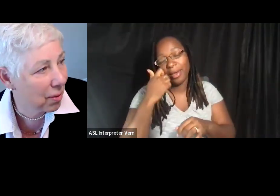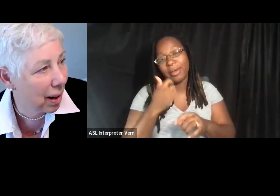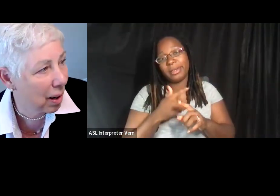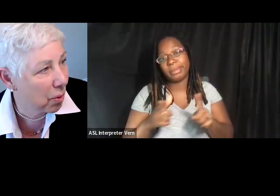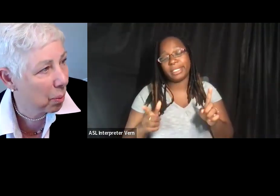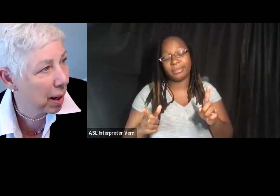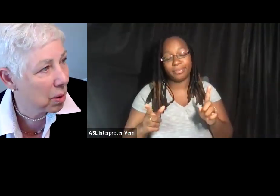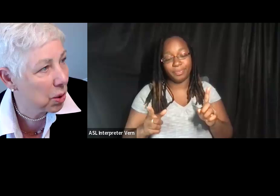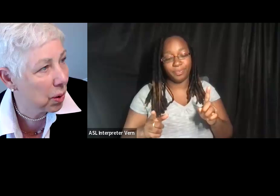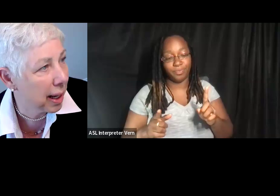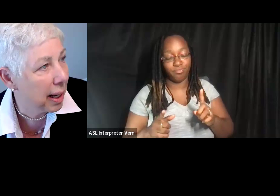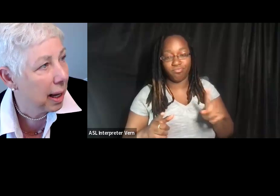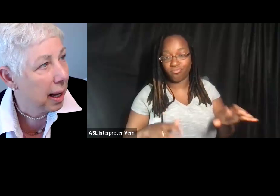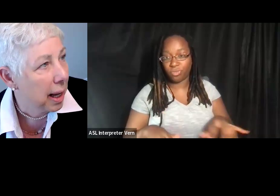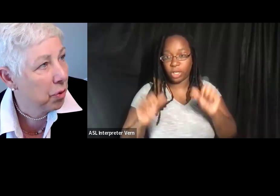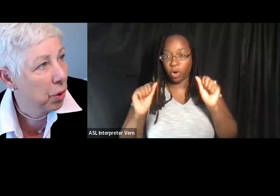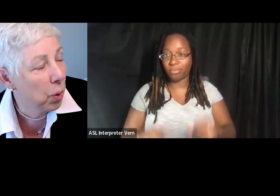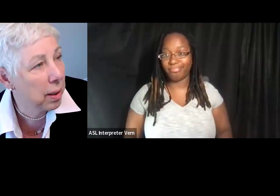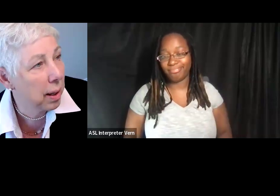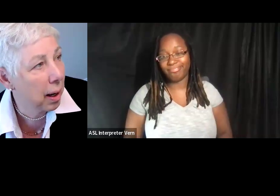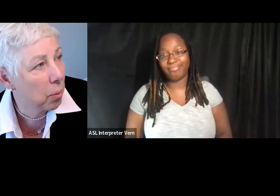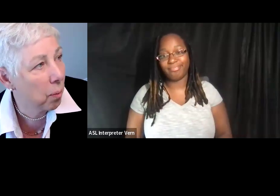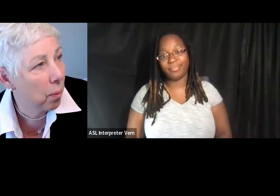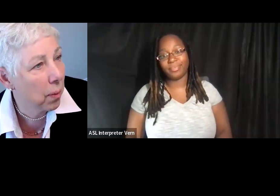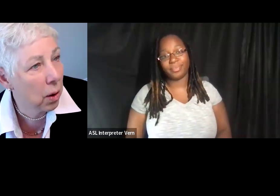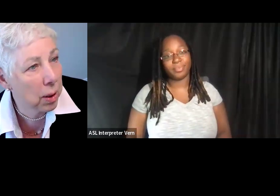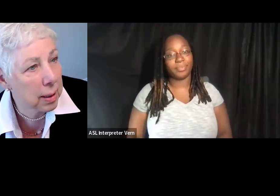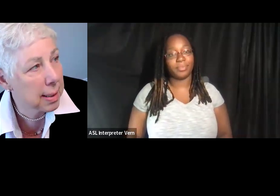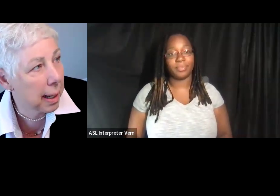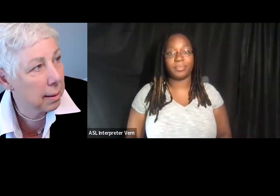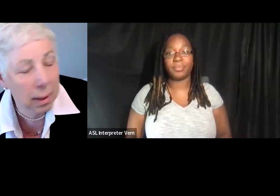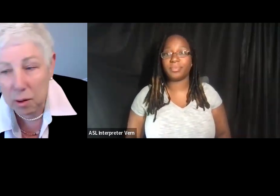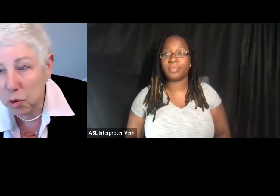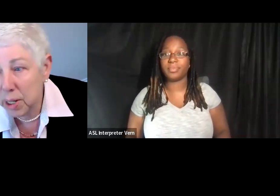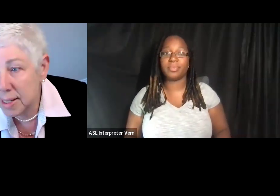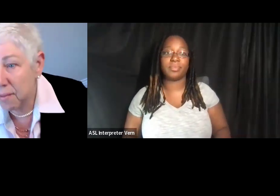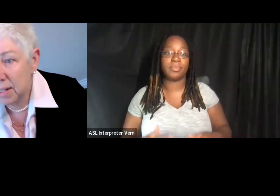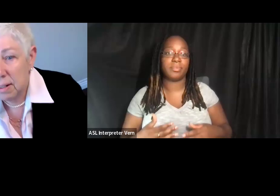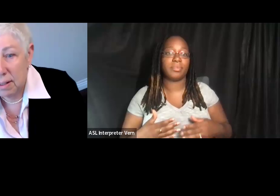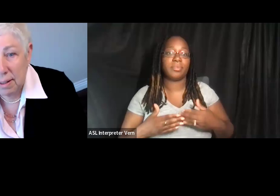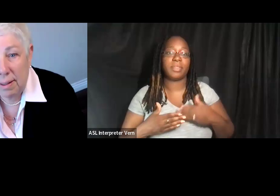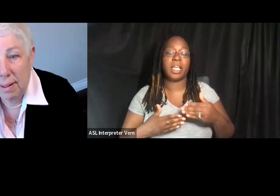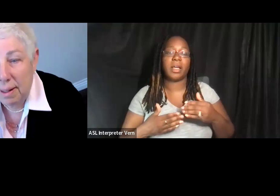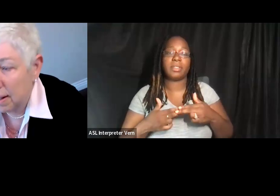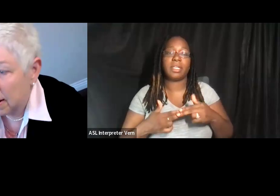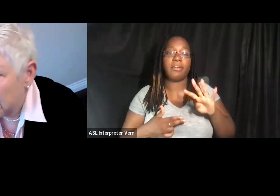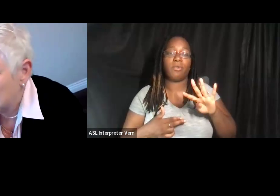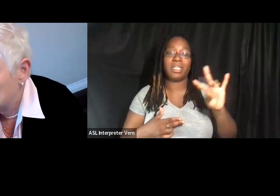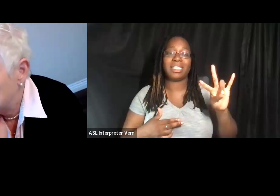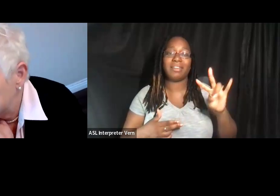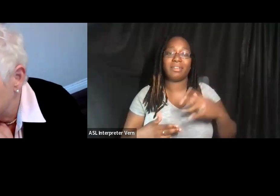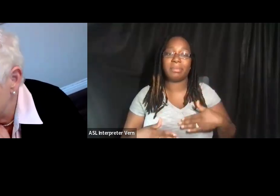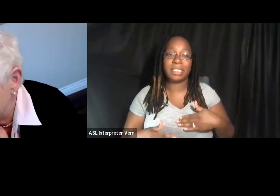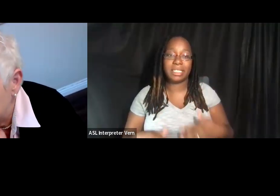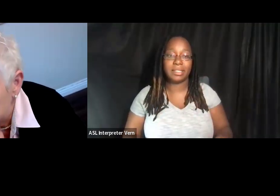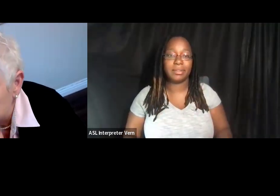it on from there, certainly. If you would go to slide 47